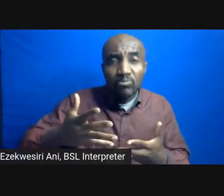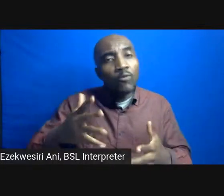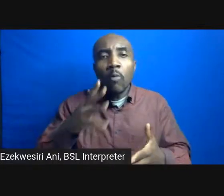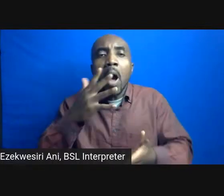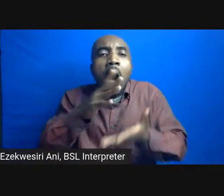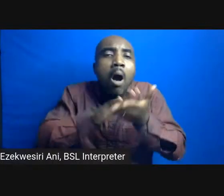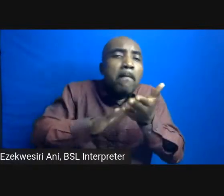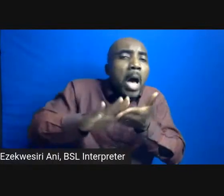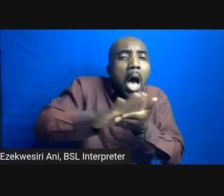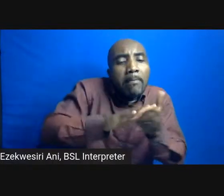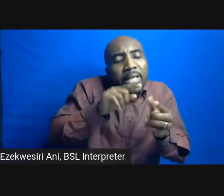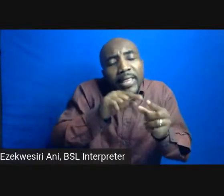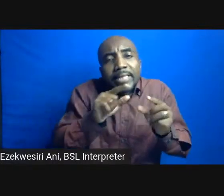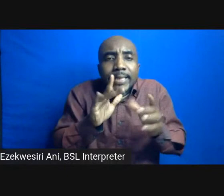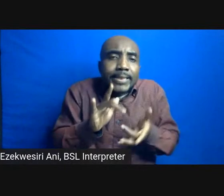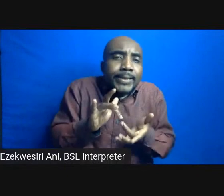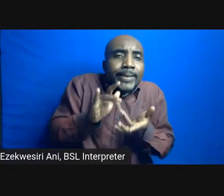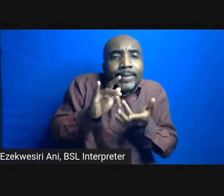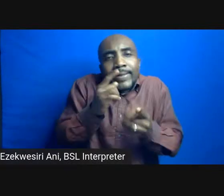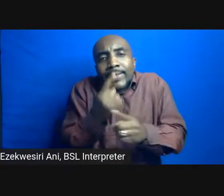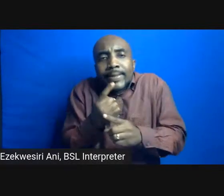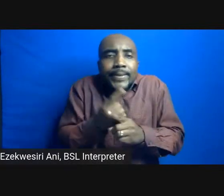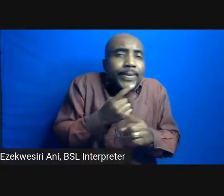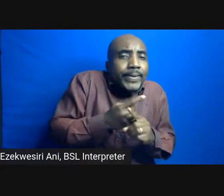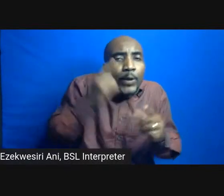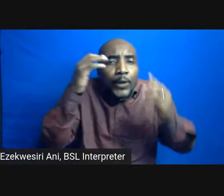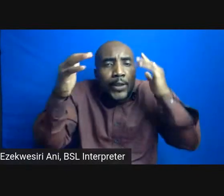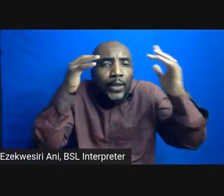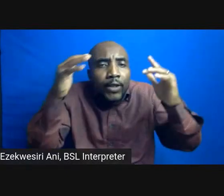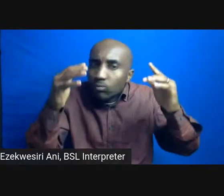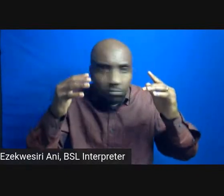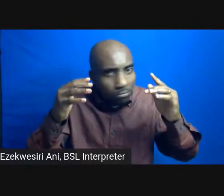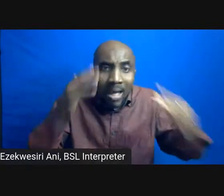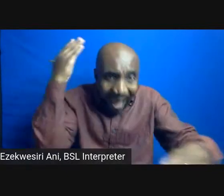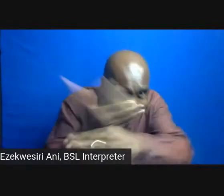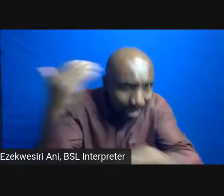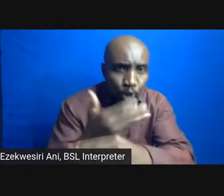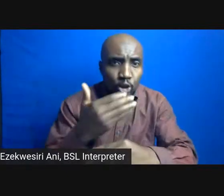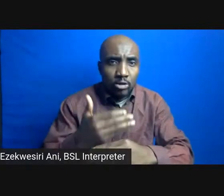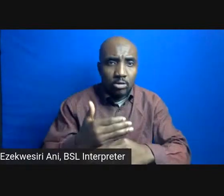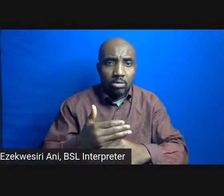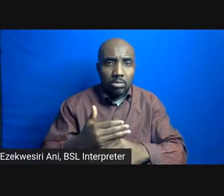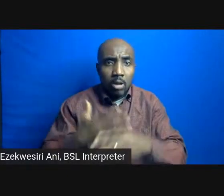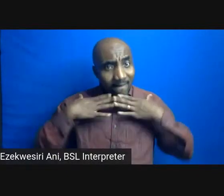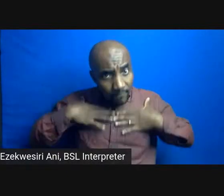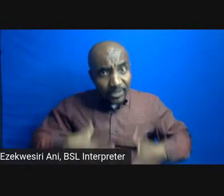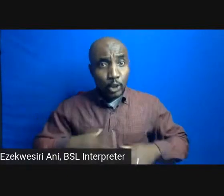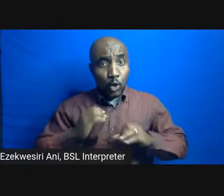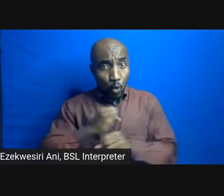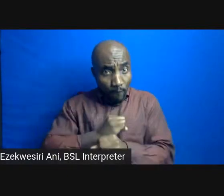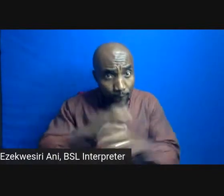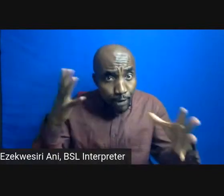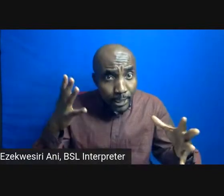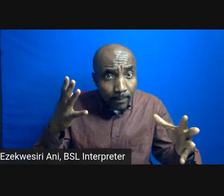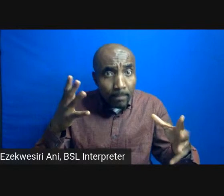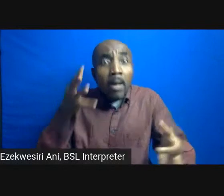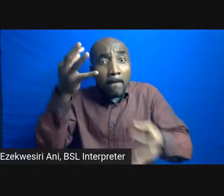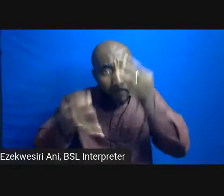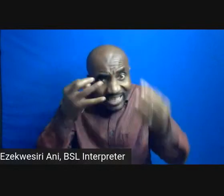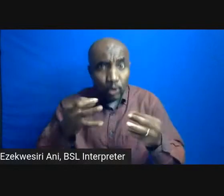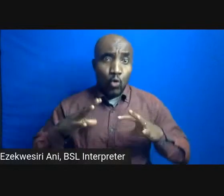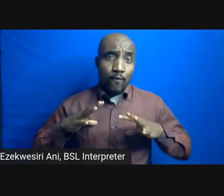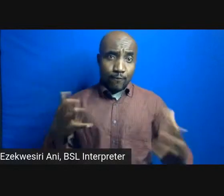definitions to a reality of actions. We need physical freedom. We need political